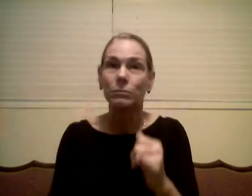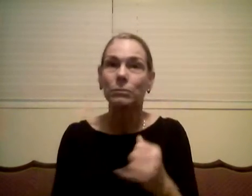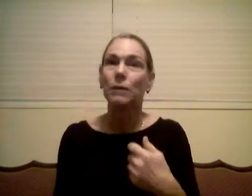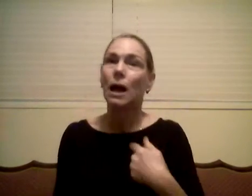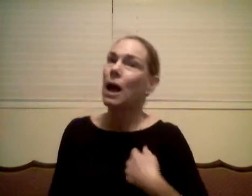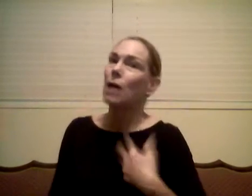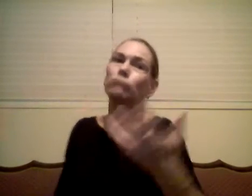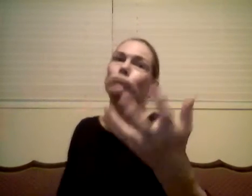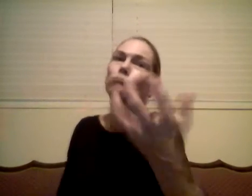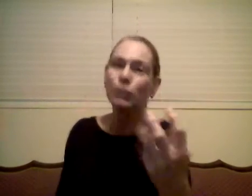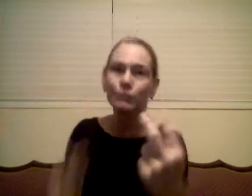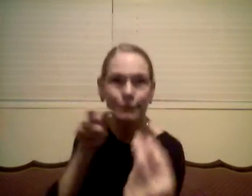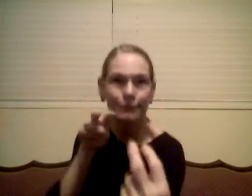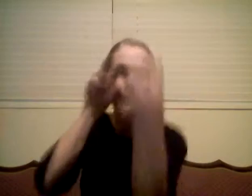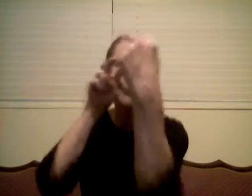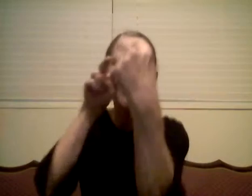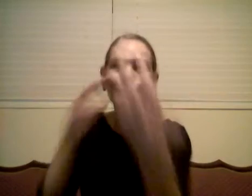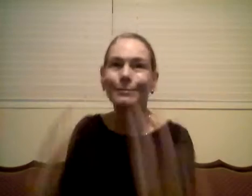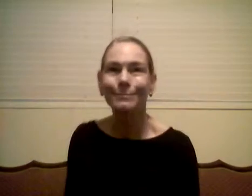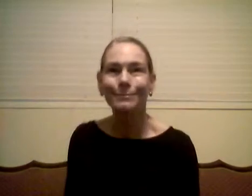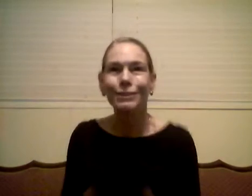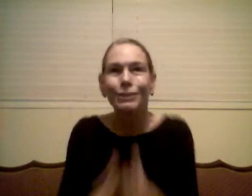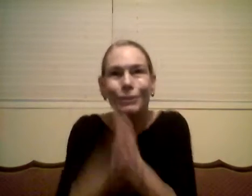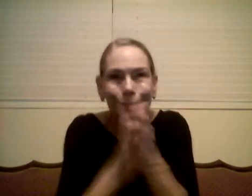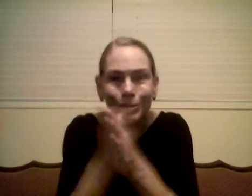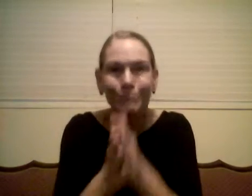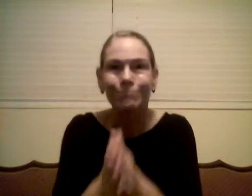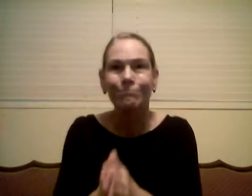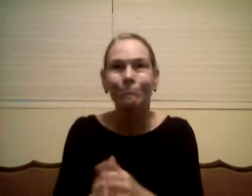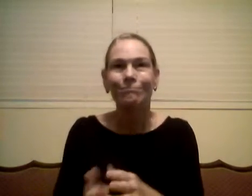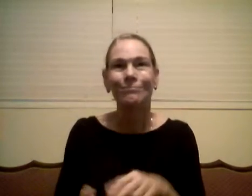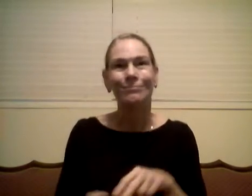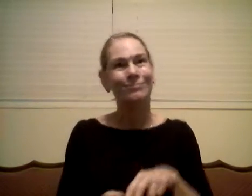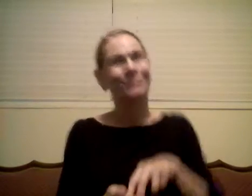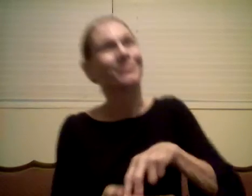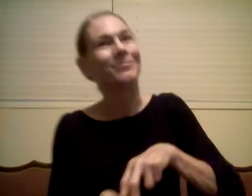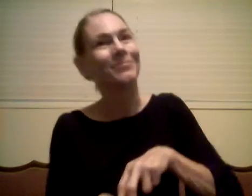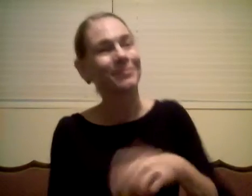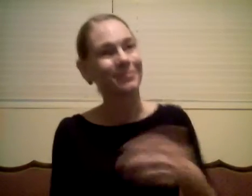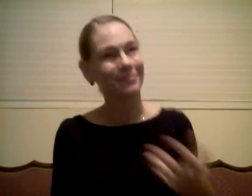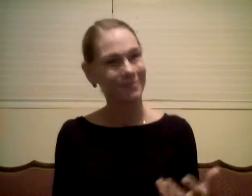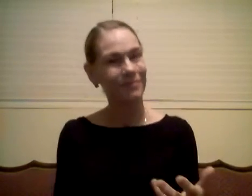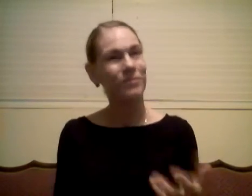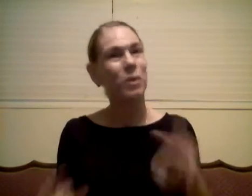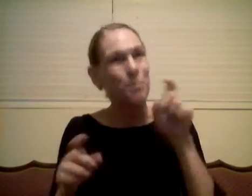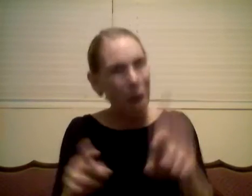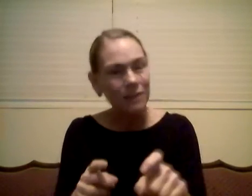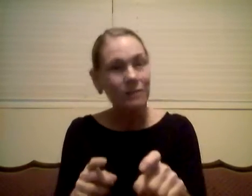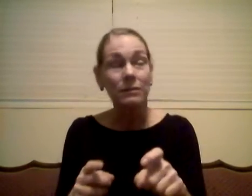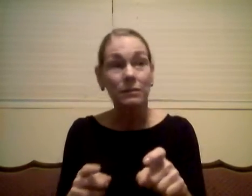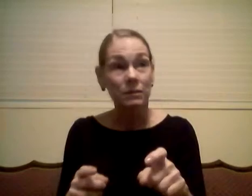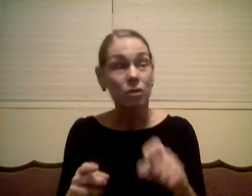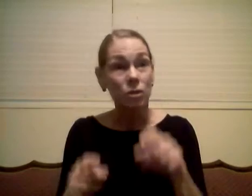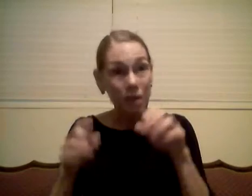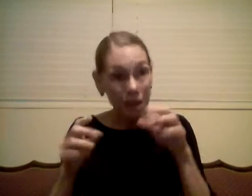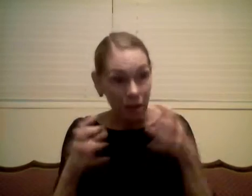want that projection. We want that enthusiasm. The rest of these items, work ethic, dedication, being a team player, there are a lot of ways you can actually